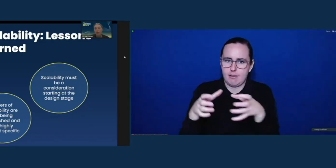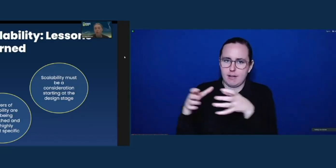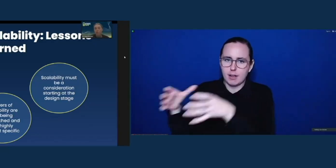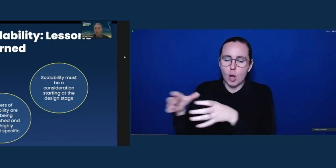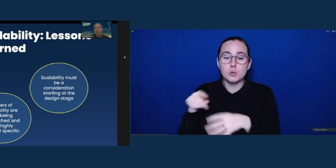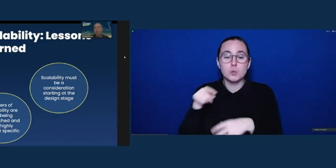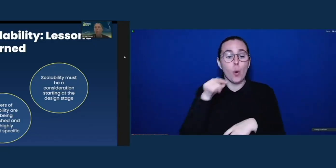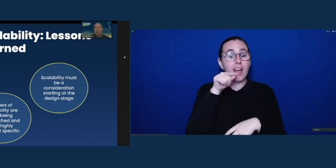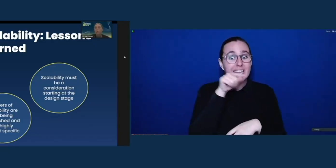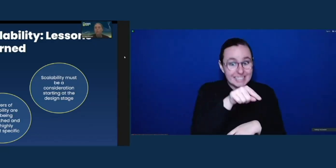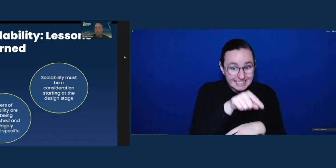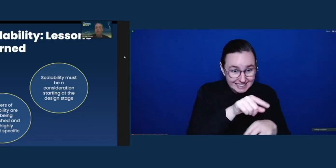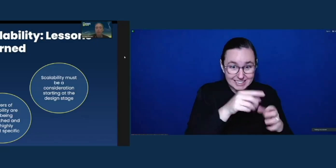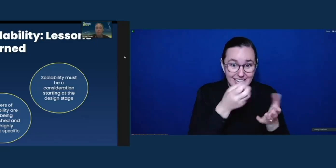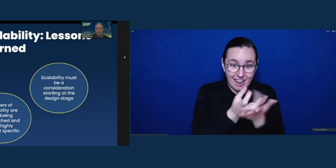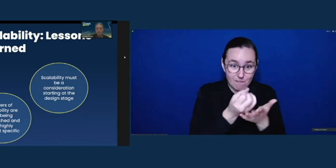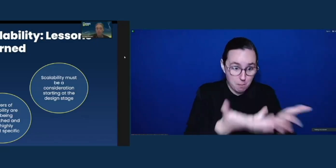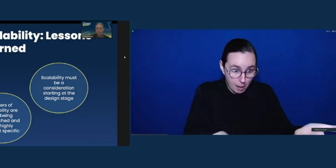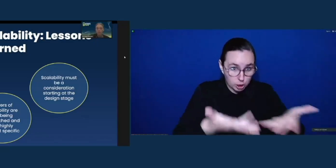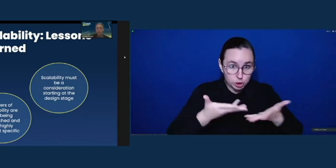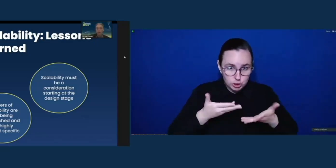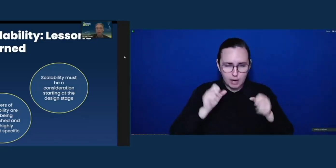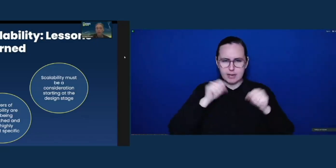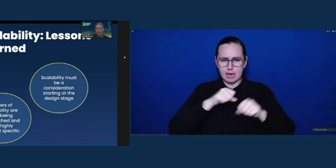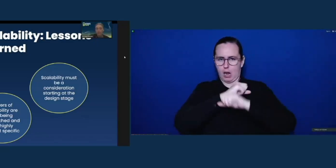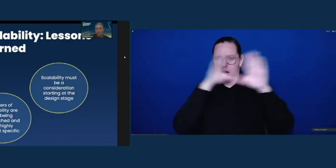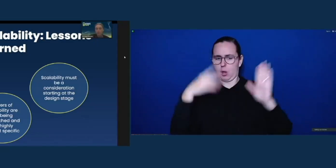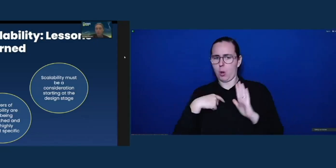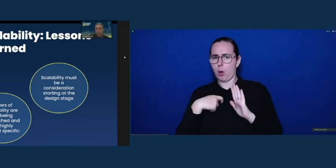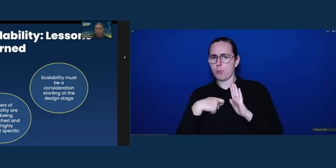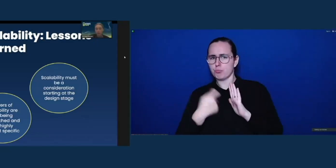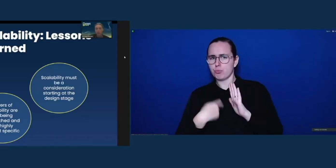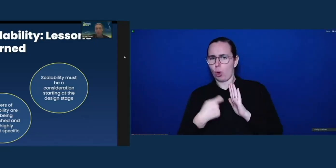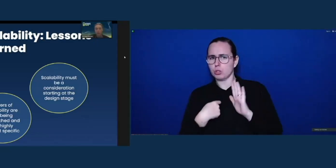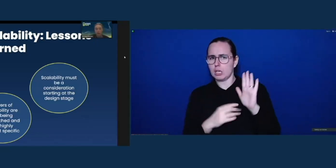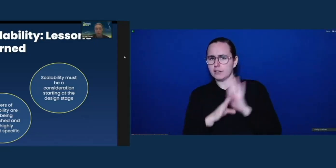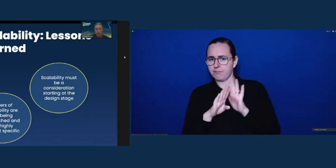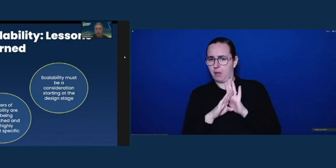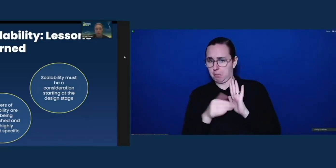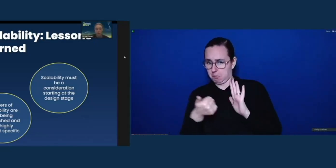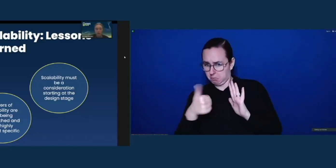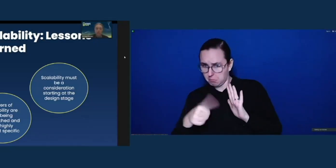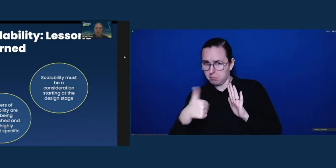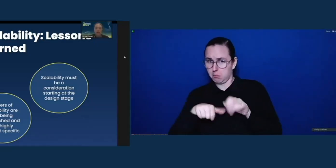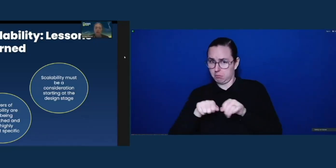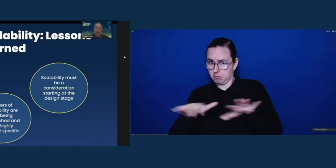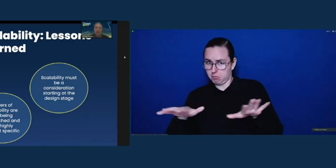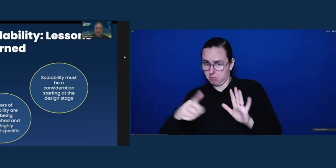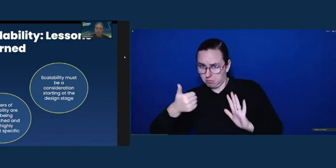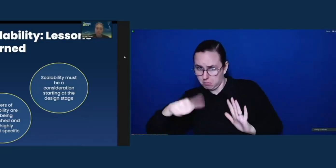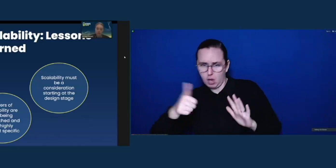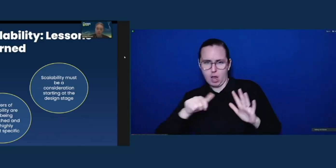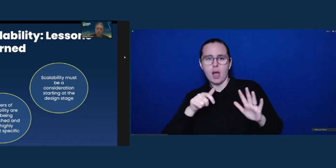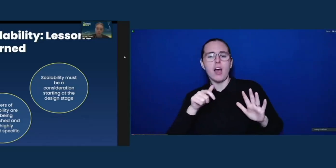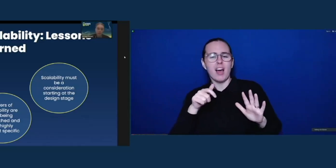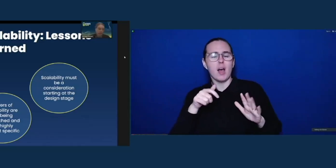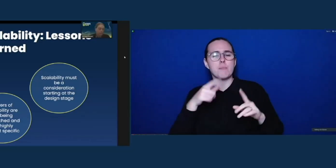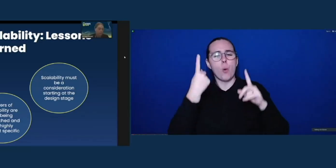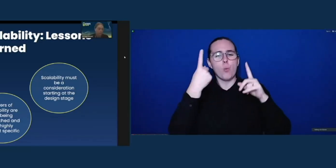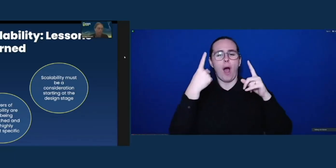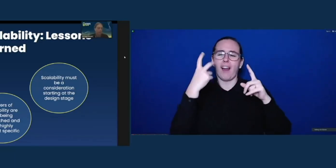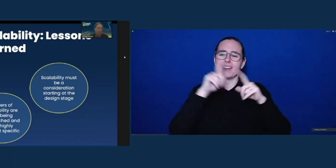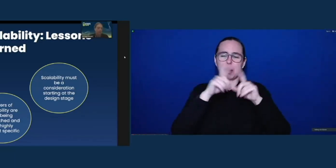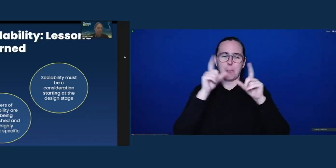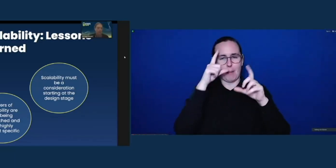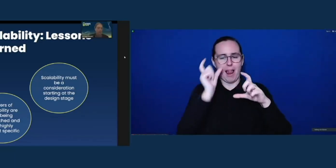be where scalability is one of the lenses through which you are designing the project. And I think it's also really important